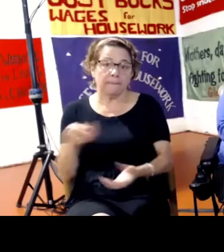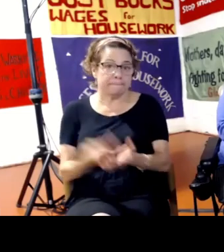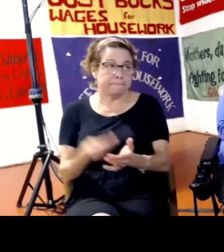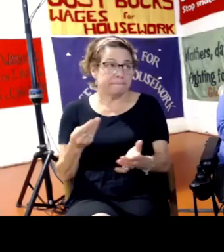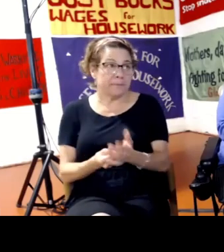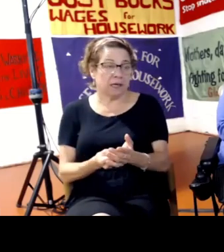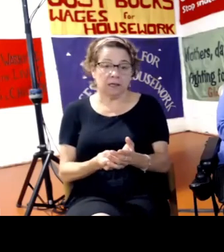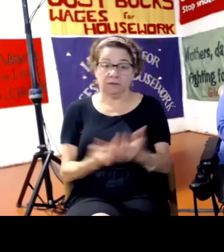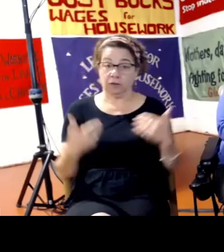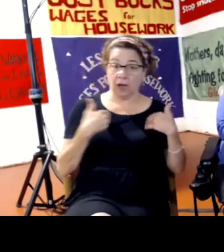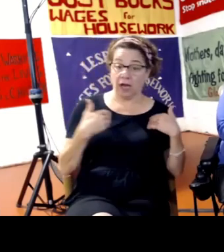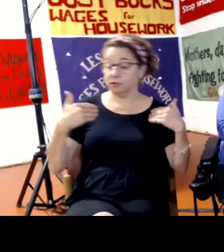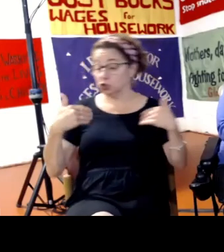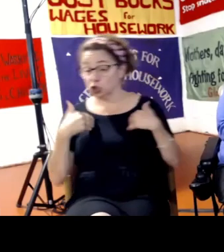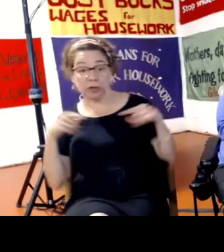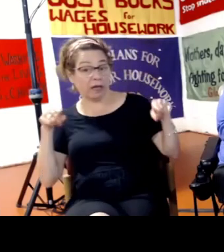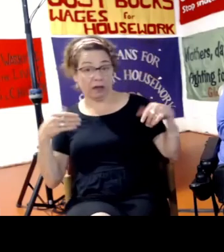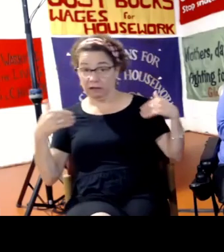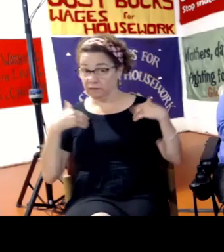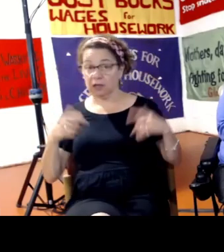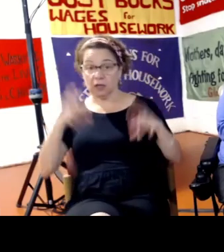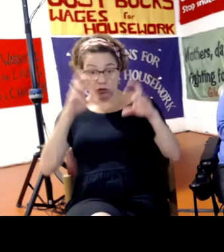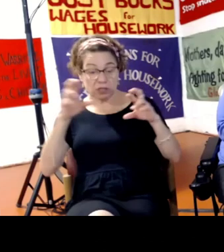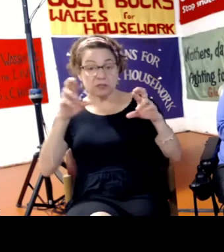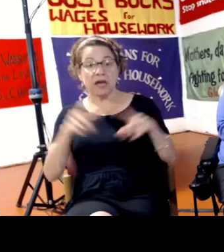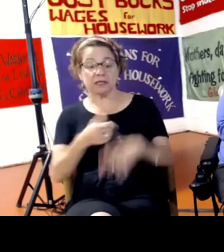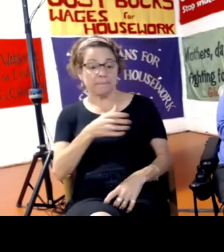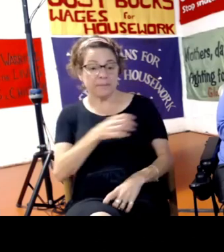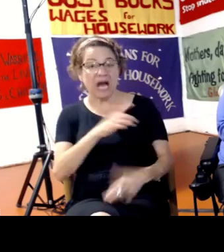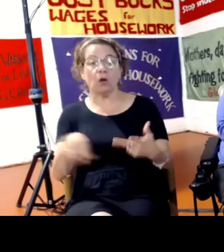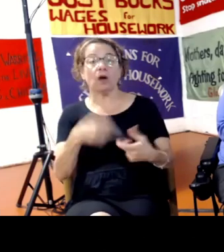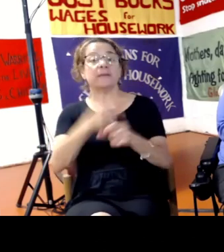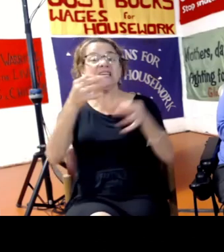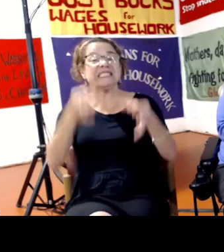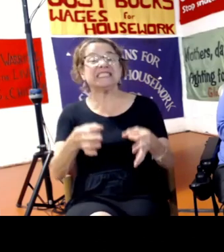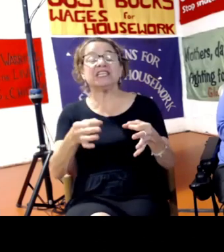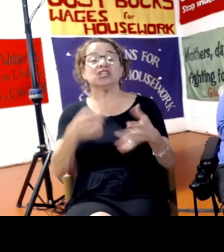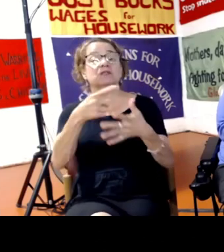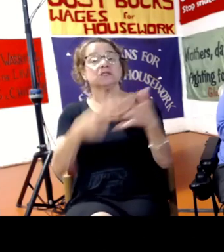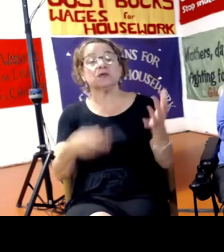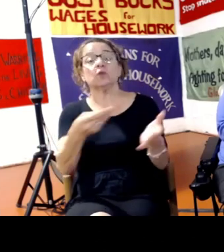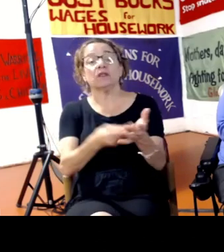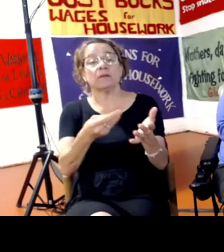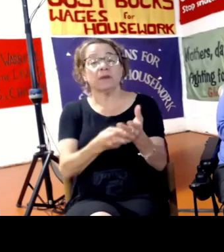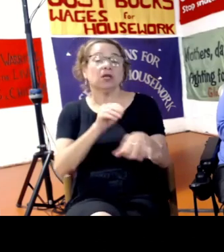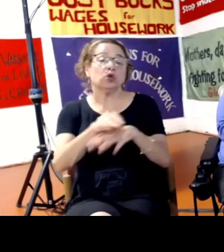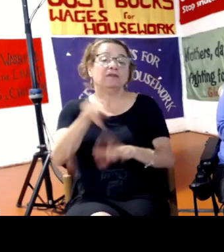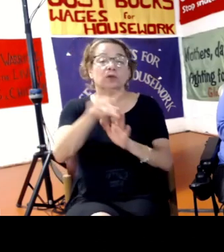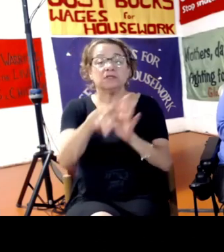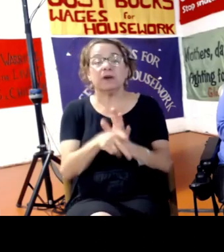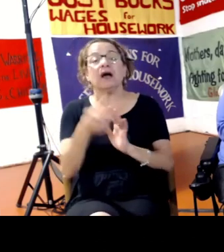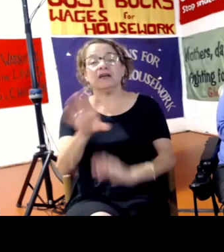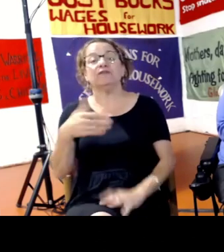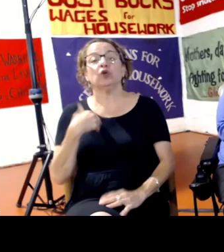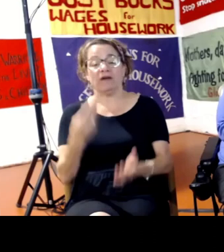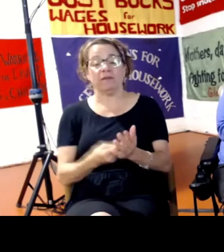you don't. You get respect, you get power to make decisions, to influence policy, if you have